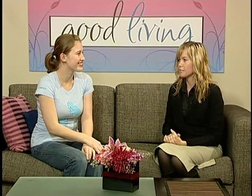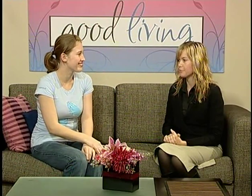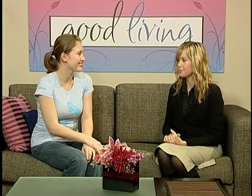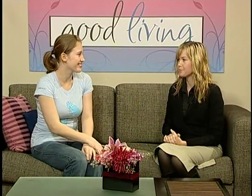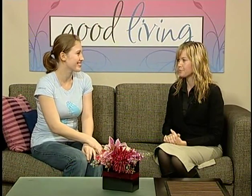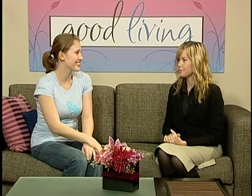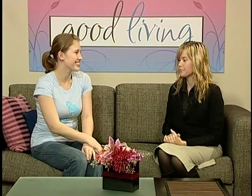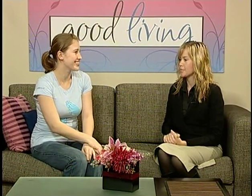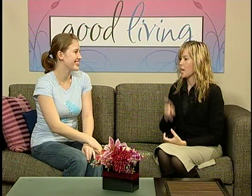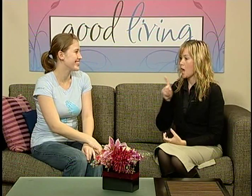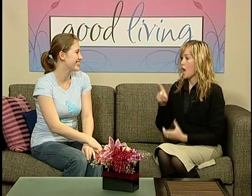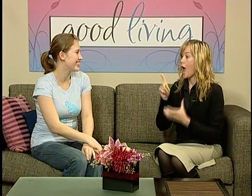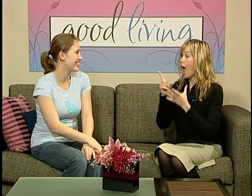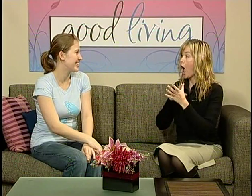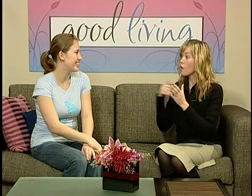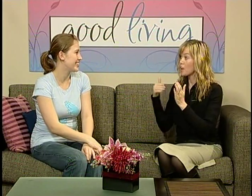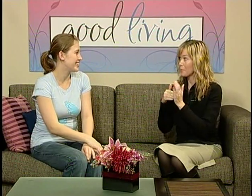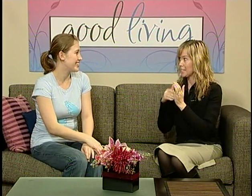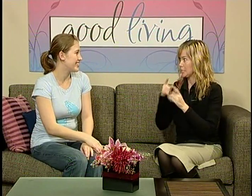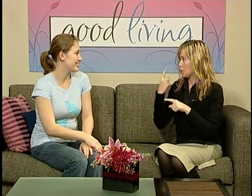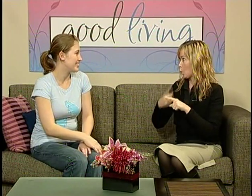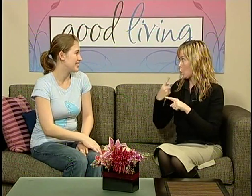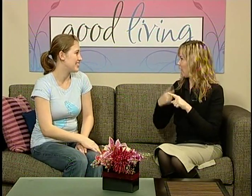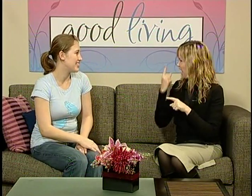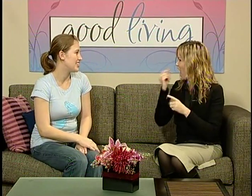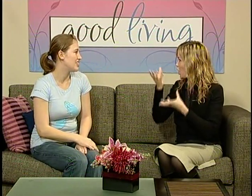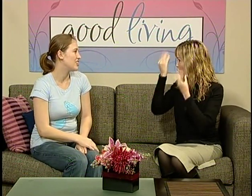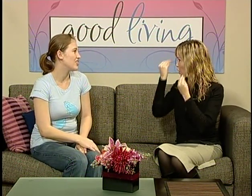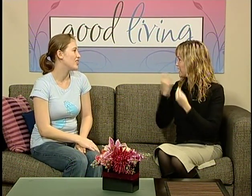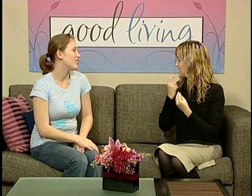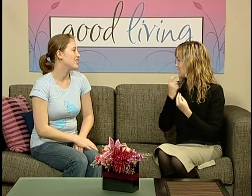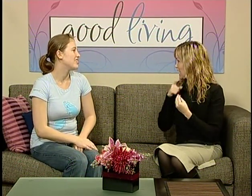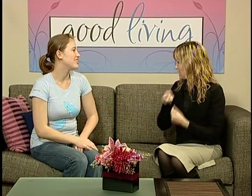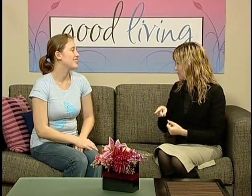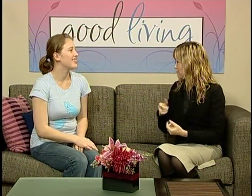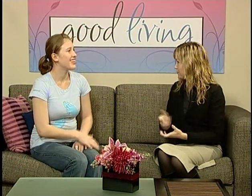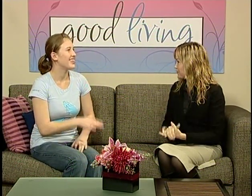website. And the alphabet's quite quick to learn, isn't it, once you get the hang of it?